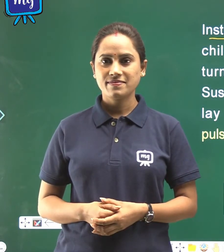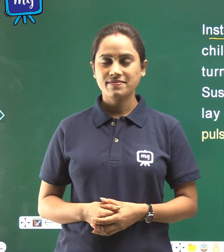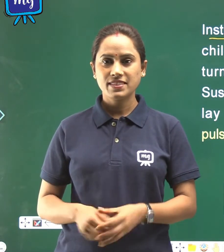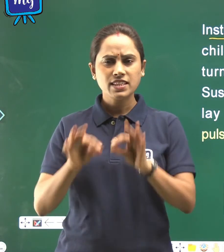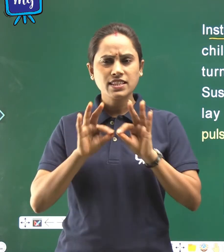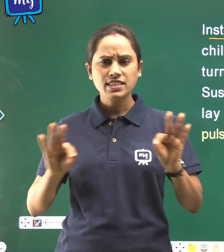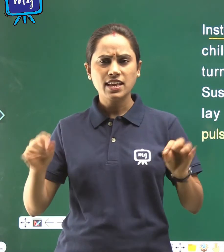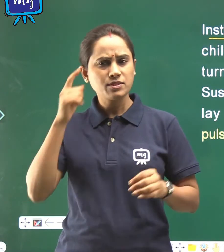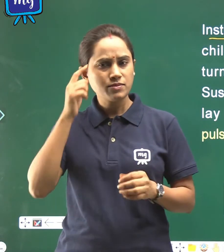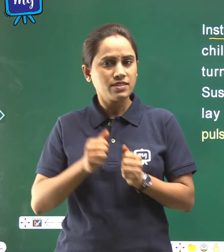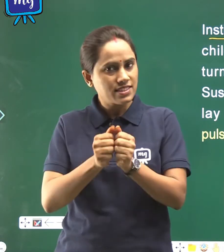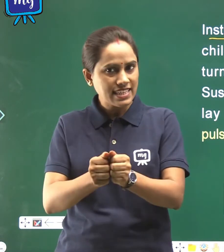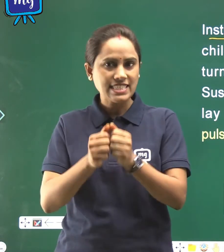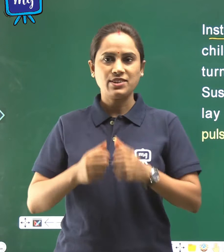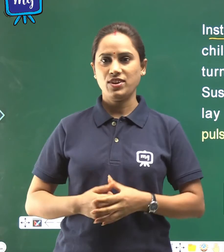Instinctively,